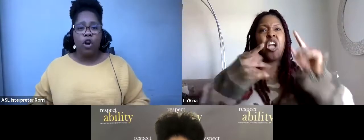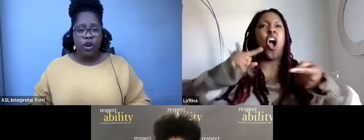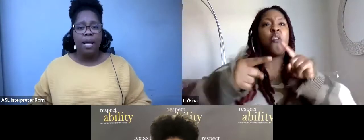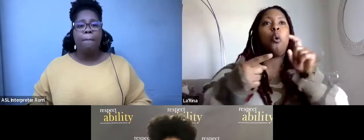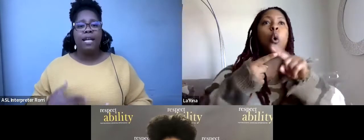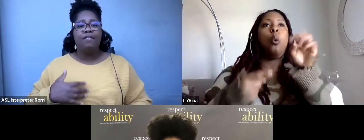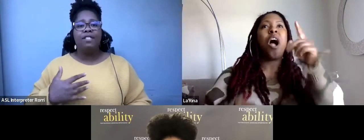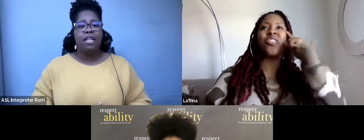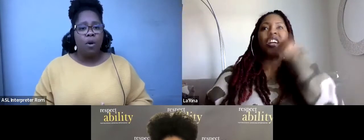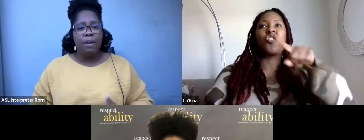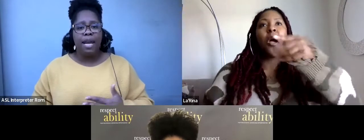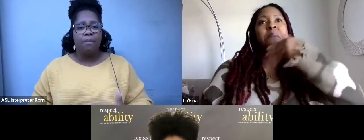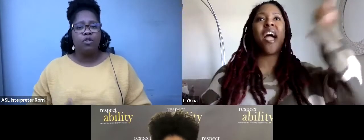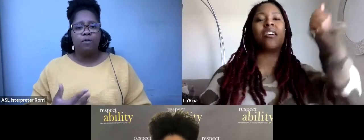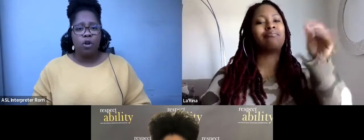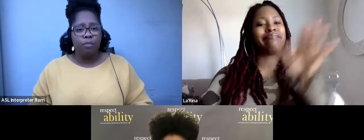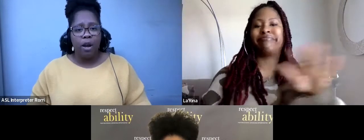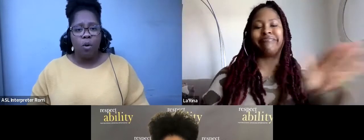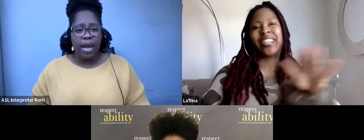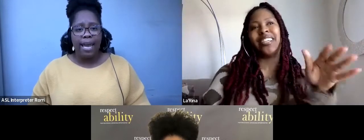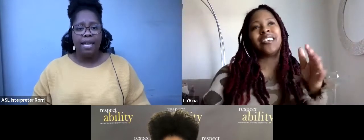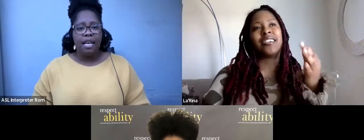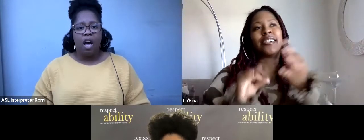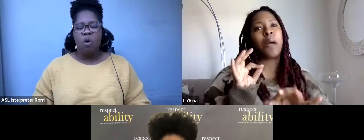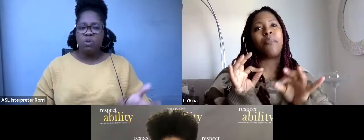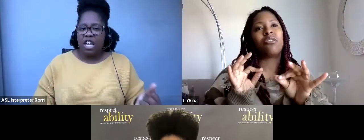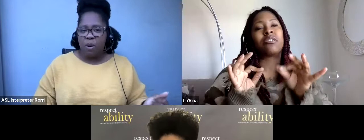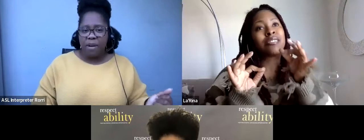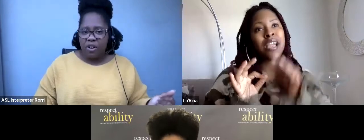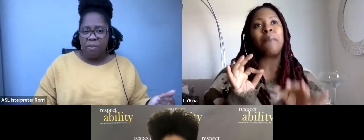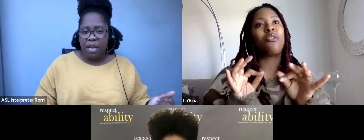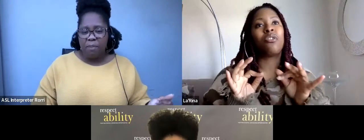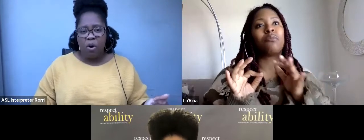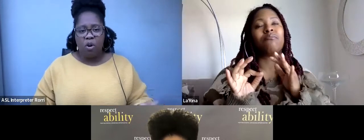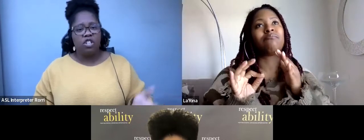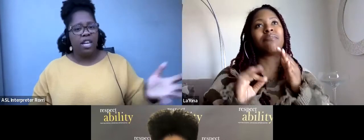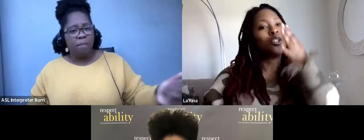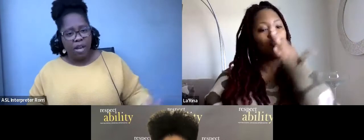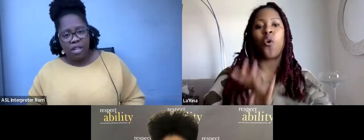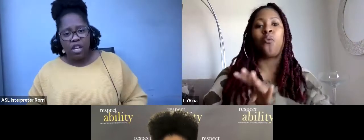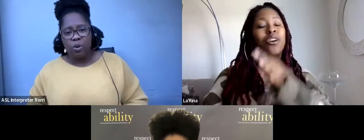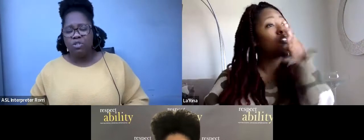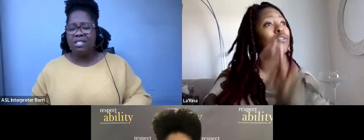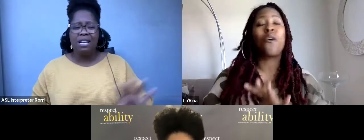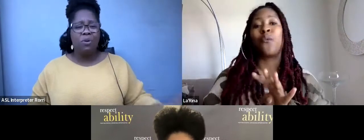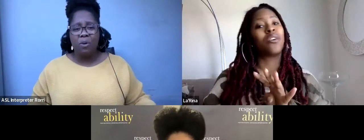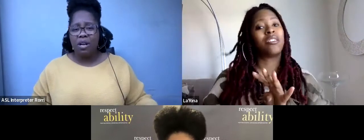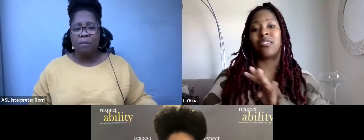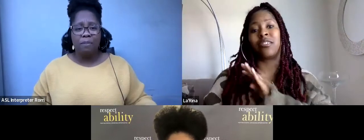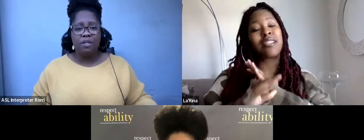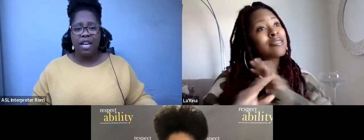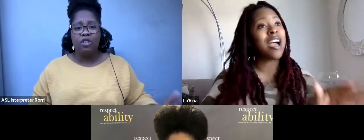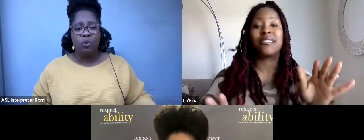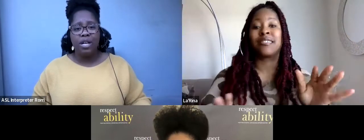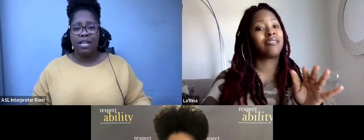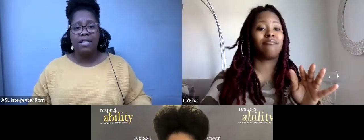I've been hurt, but I've still been able to forge my own way. Oh, you think you're better than people or they're better than you. Just ignore what other